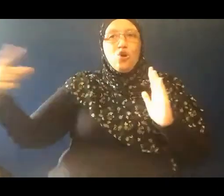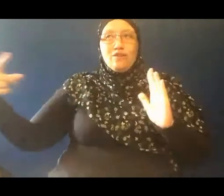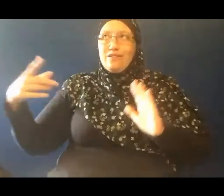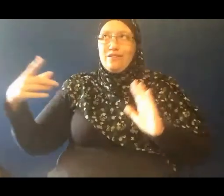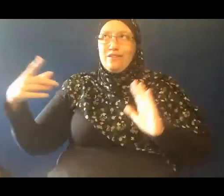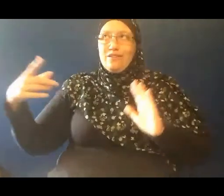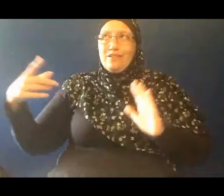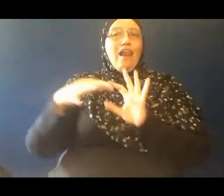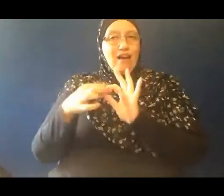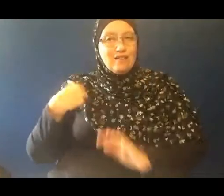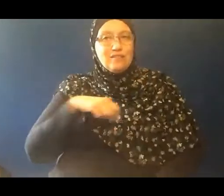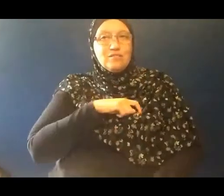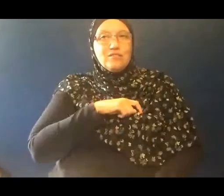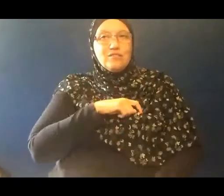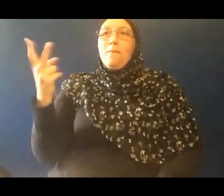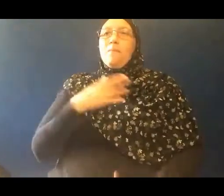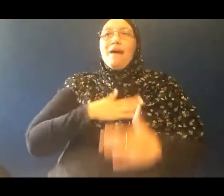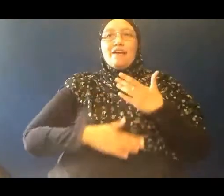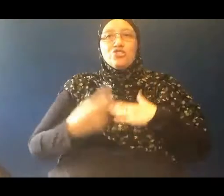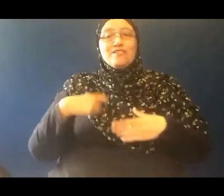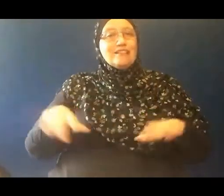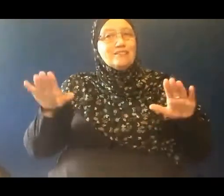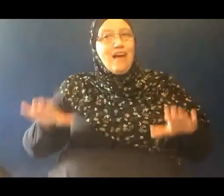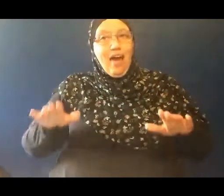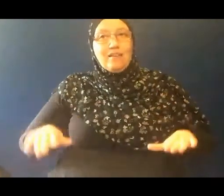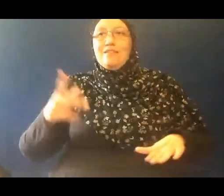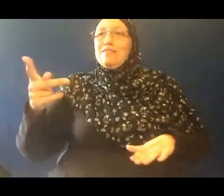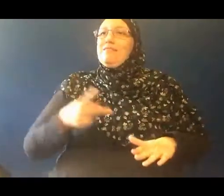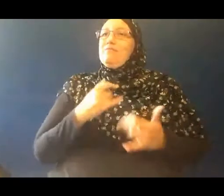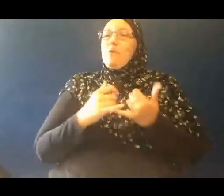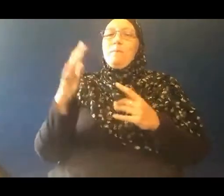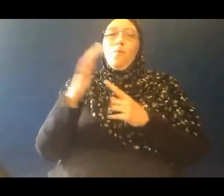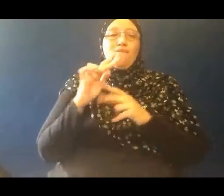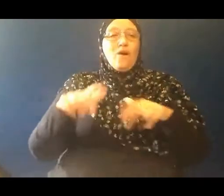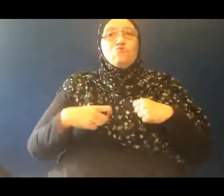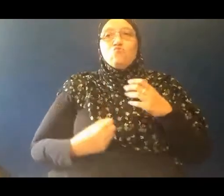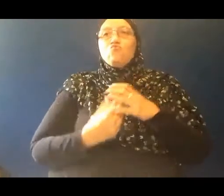for our spiritual growth, for our nearness to the Almighty God. Tonight